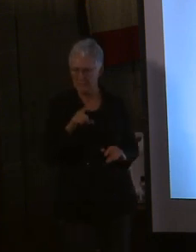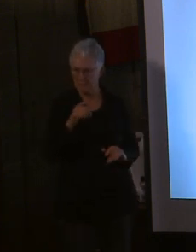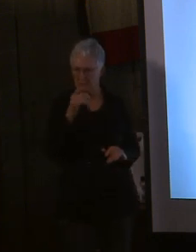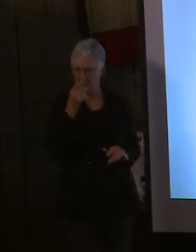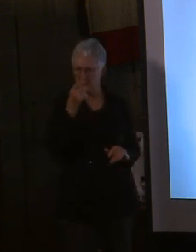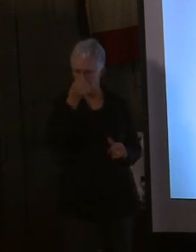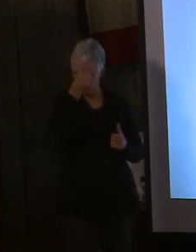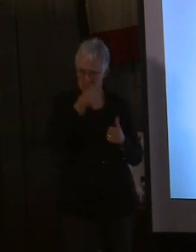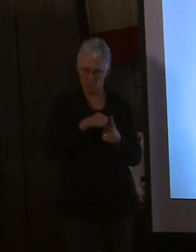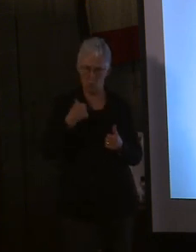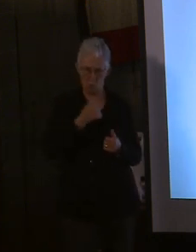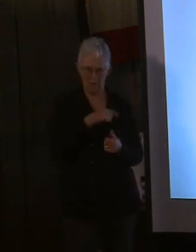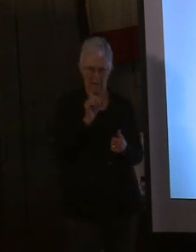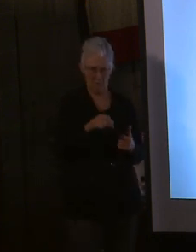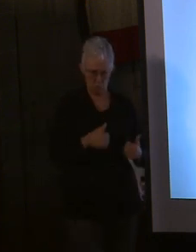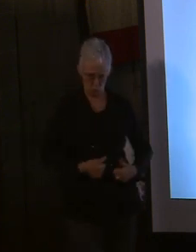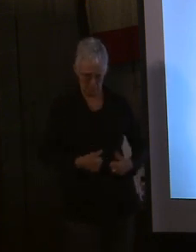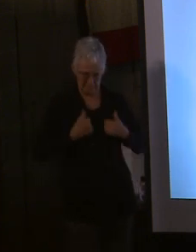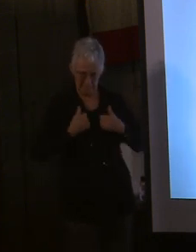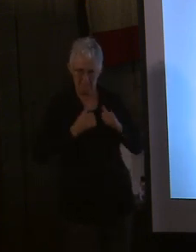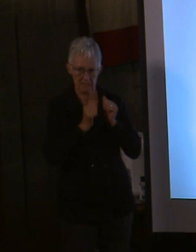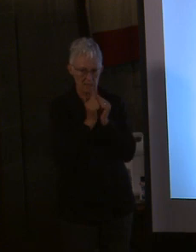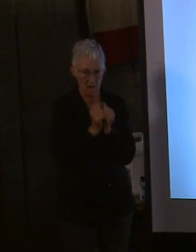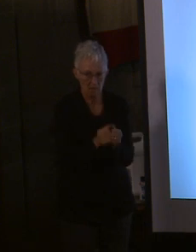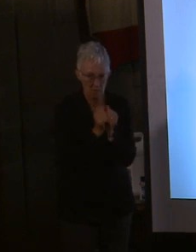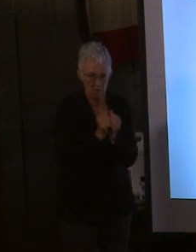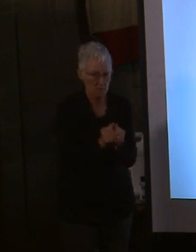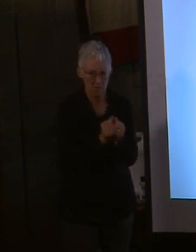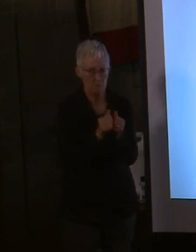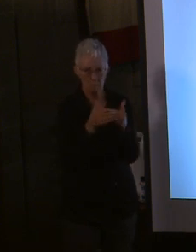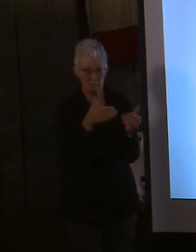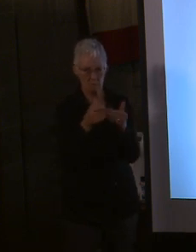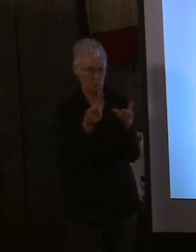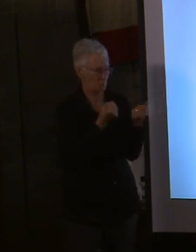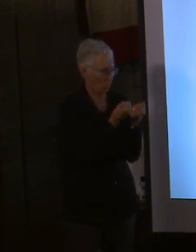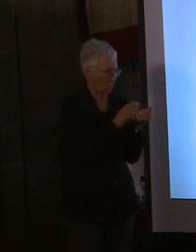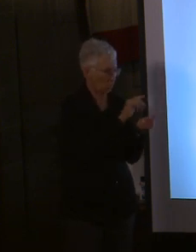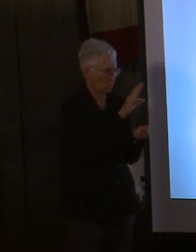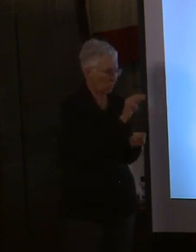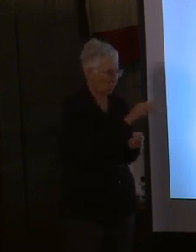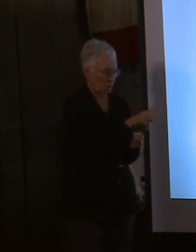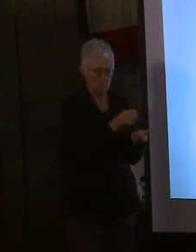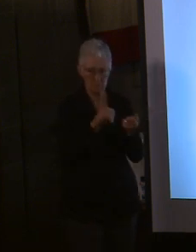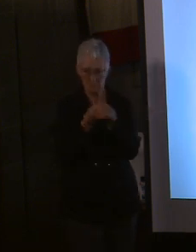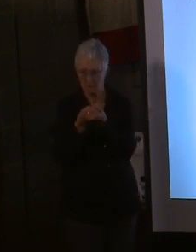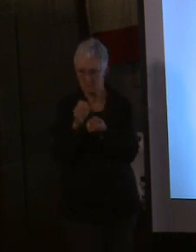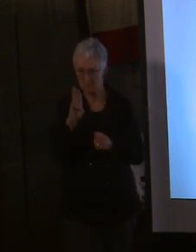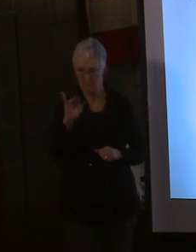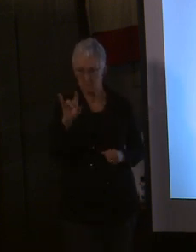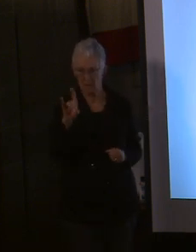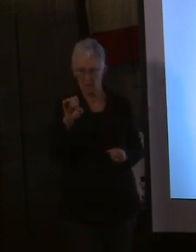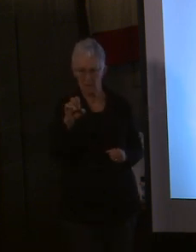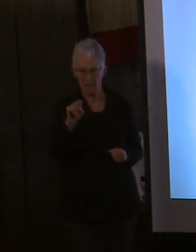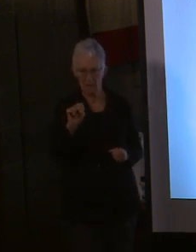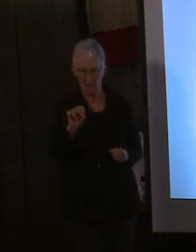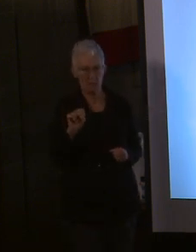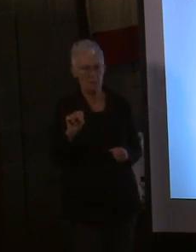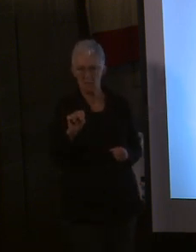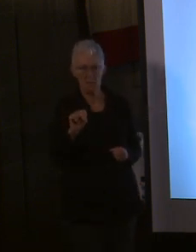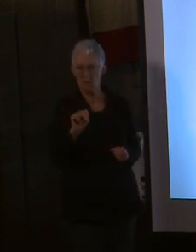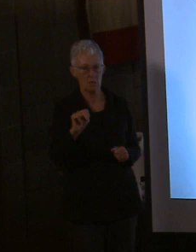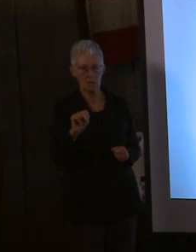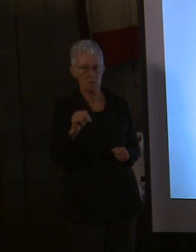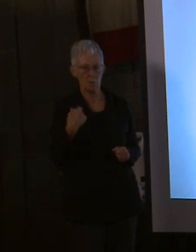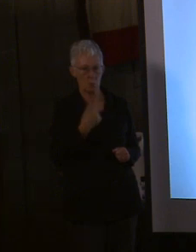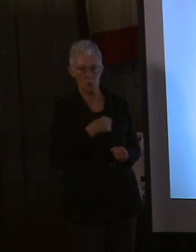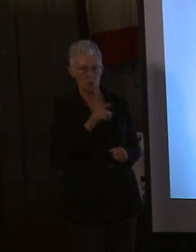about whether you're a Trump supporter or a Biden supporter, but it is absolutely unacceptable for Trump supporters to be